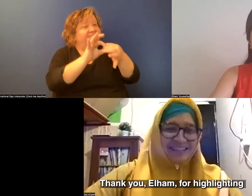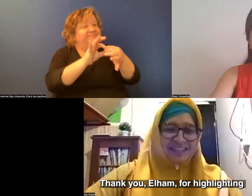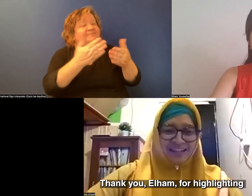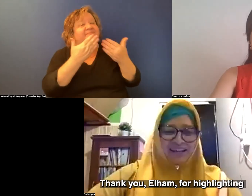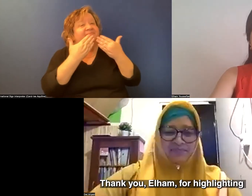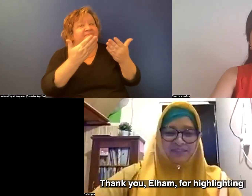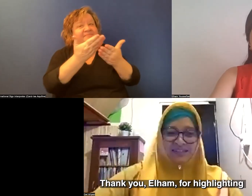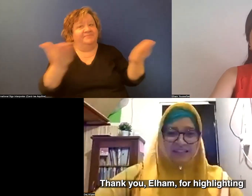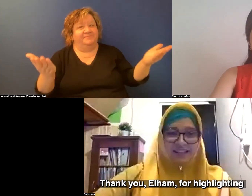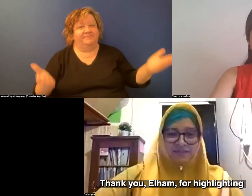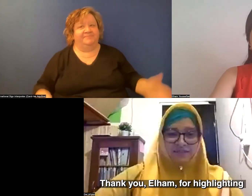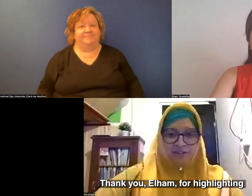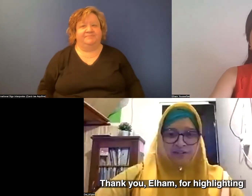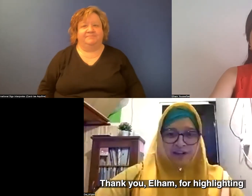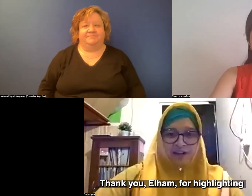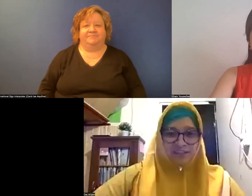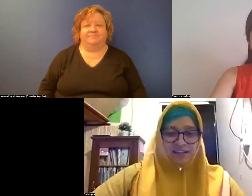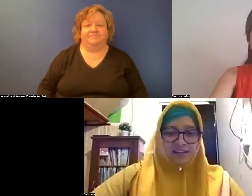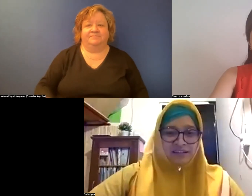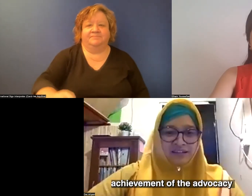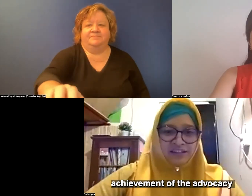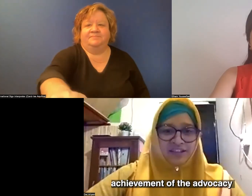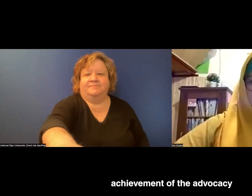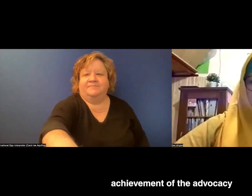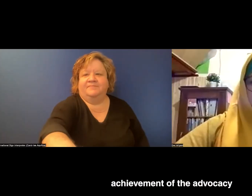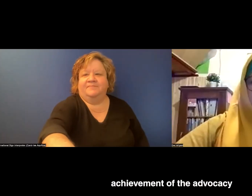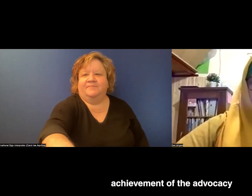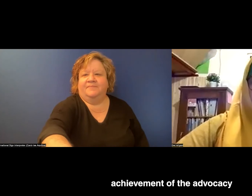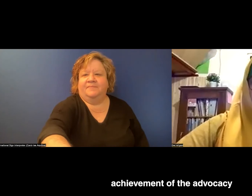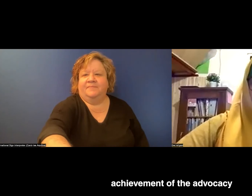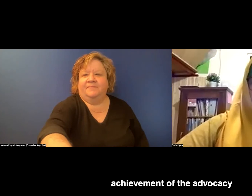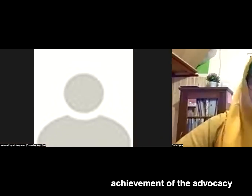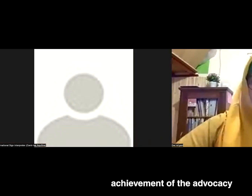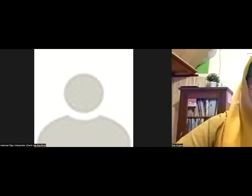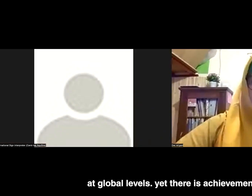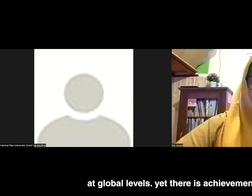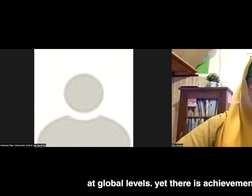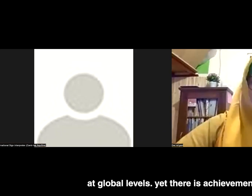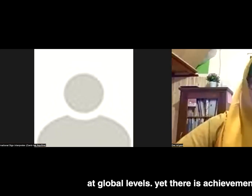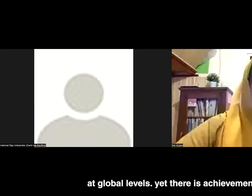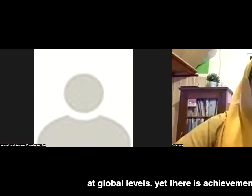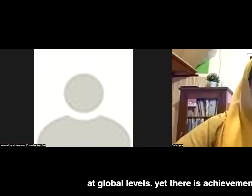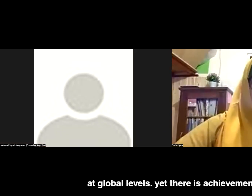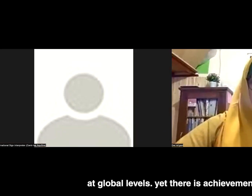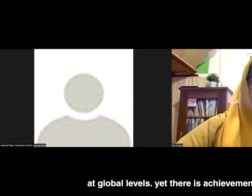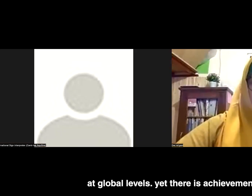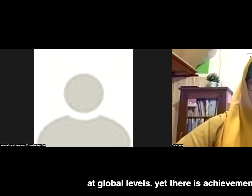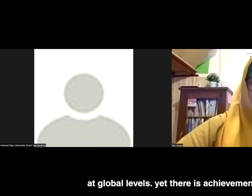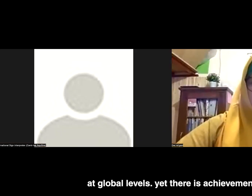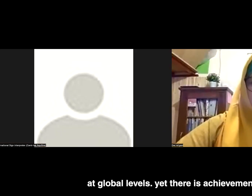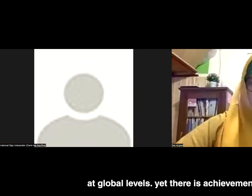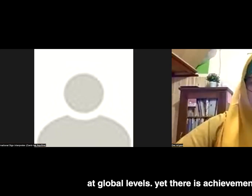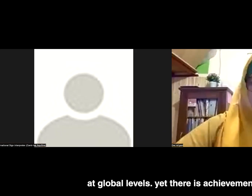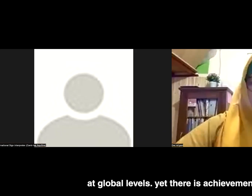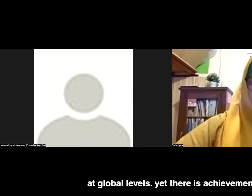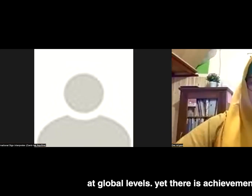Thank you, Elham, for highlighting the achievement of the advocacy effort at global levels. But yeah,